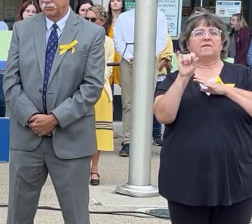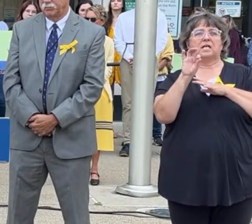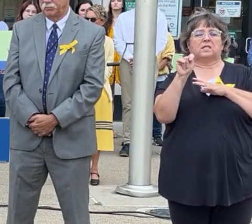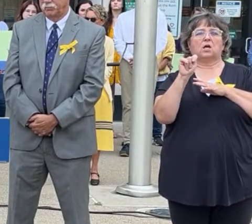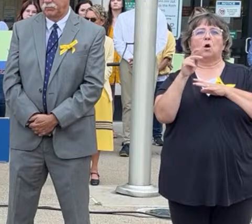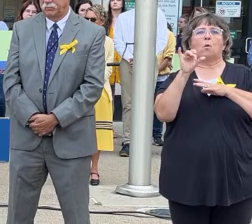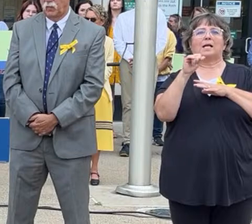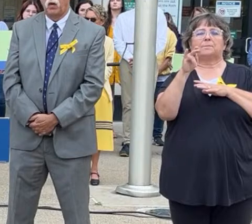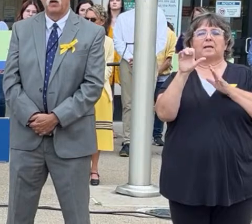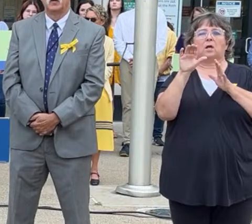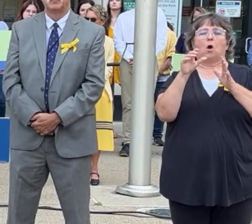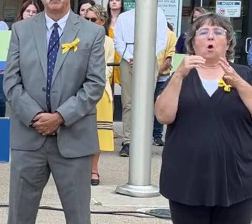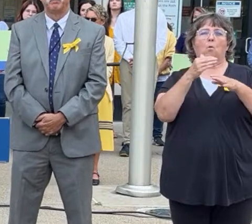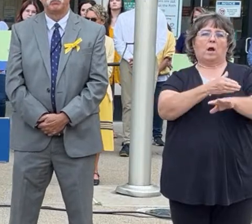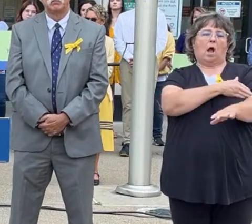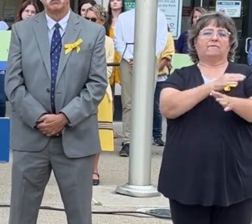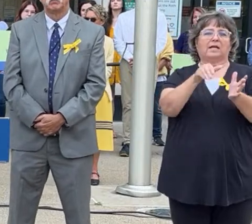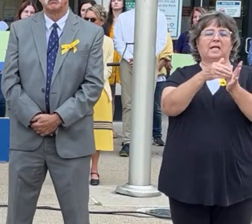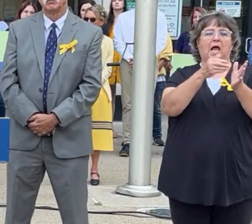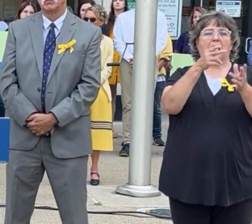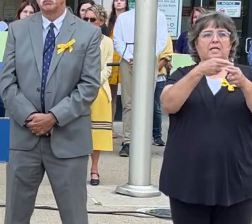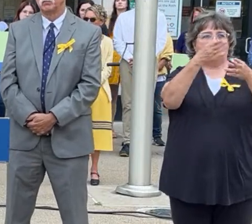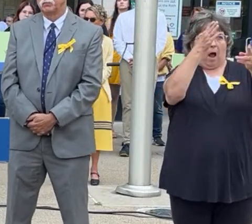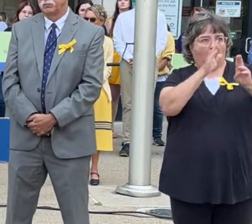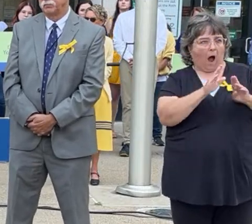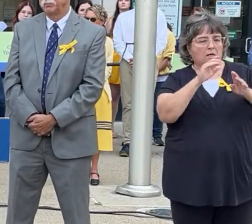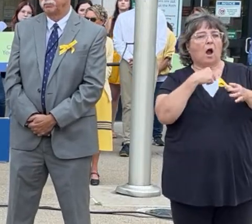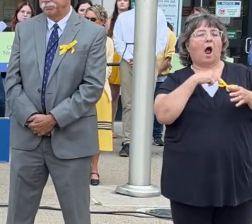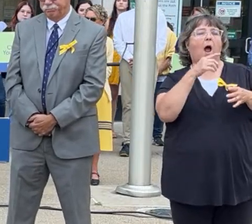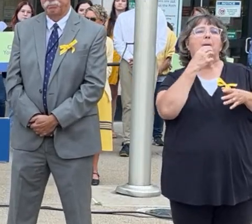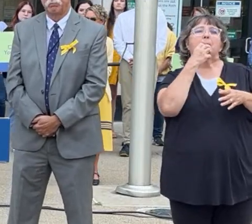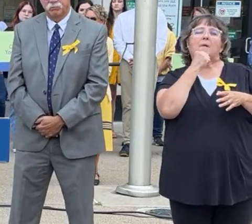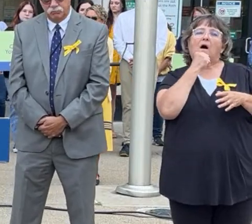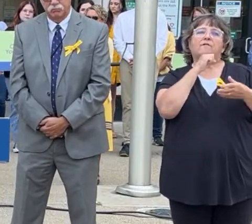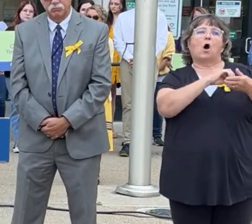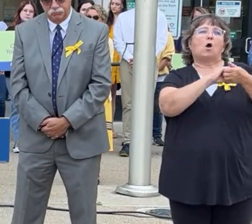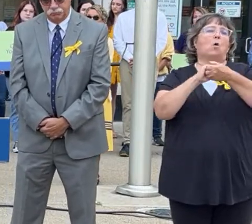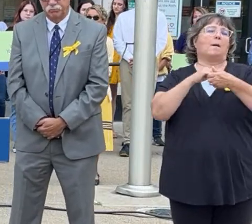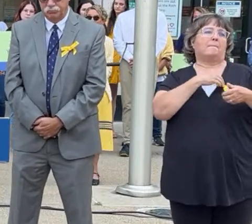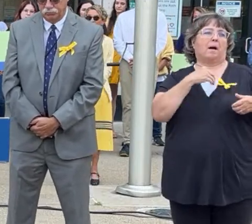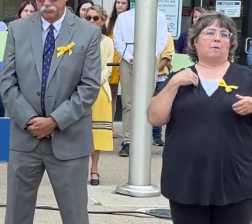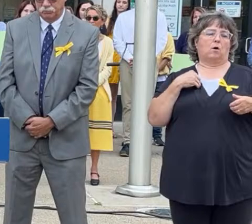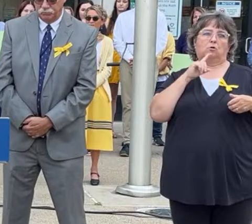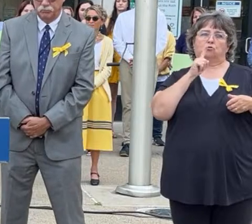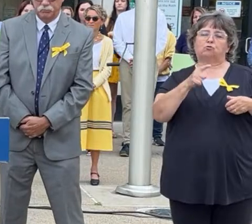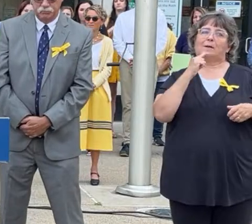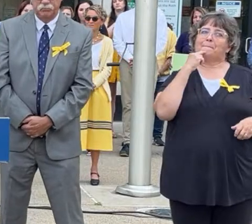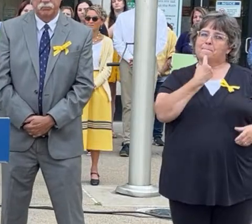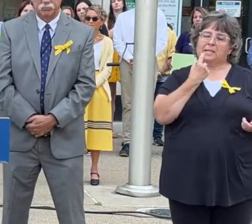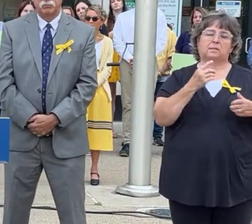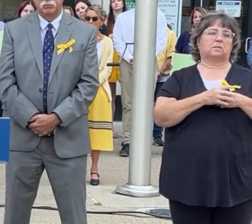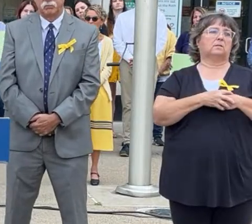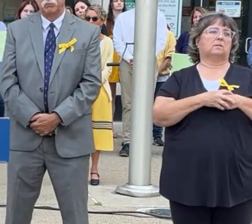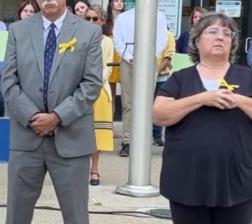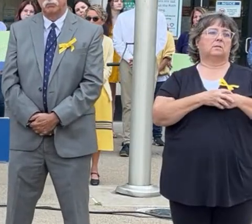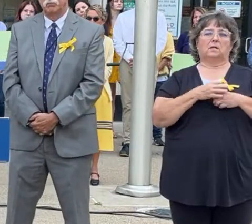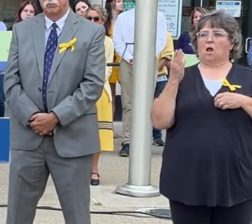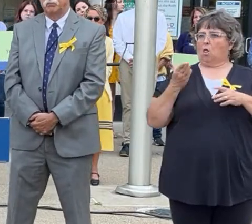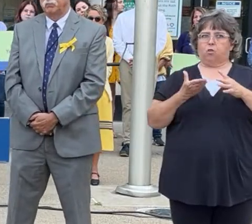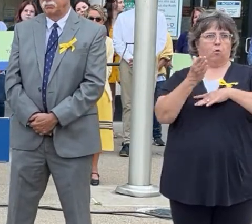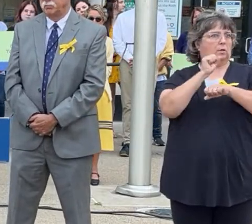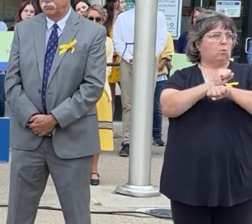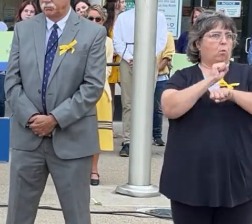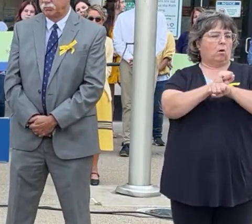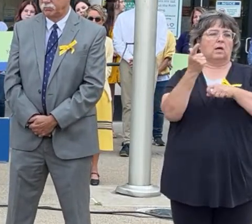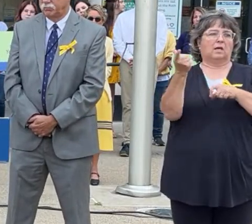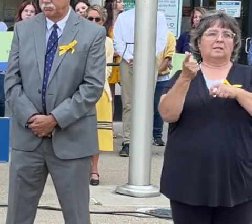and Recovery Center, named in honor of one of our beloved coalition members who is truly missed. Throughout his career,